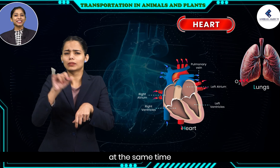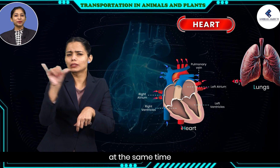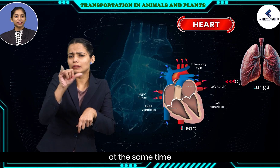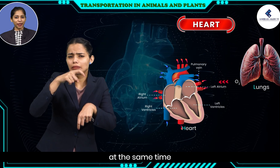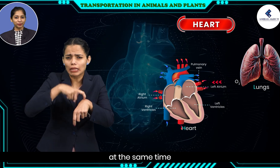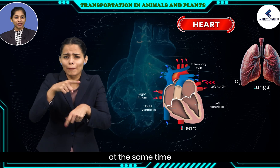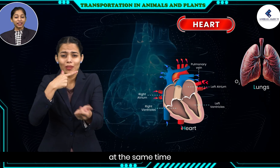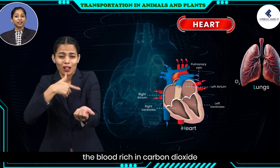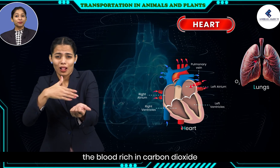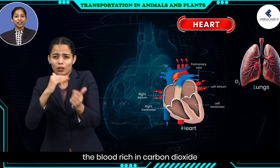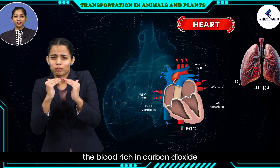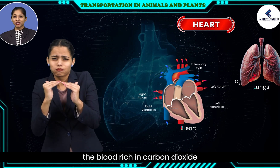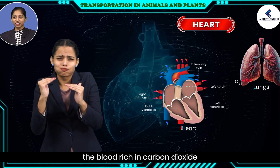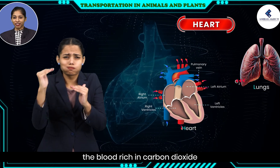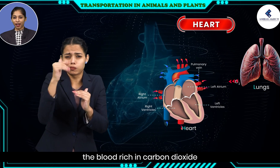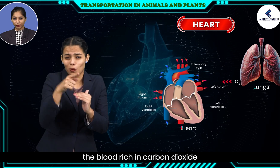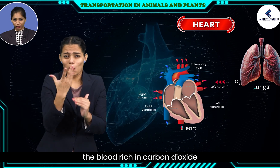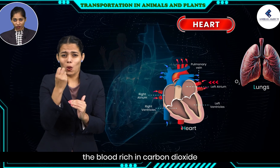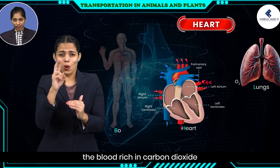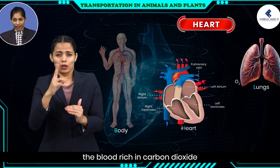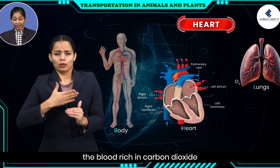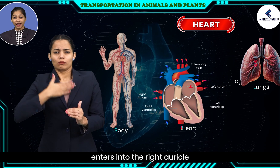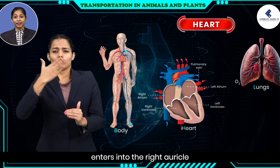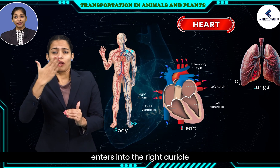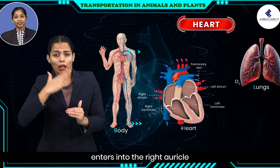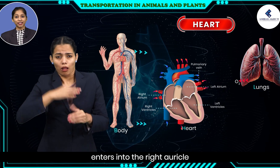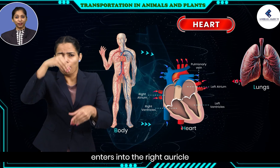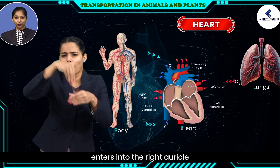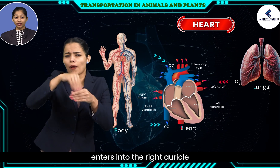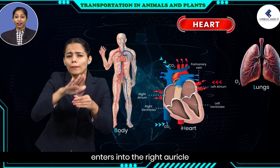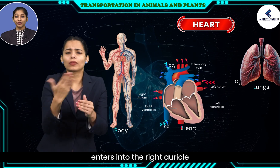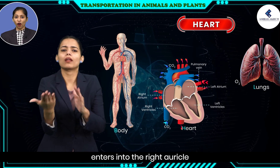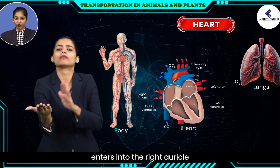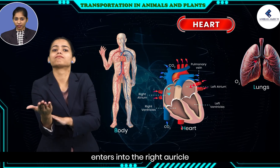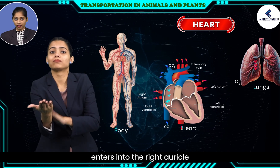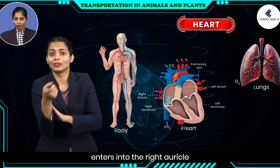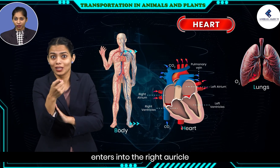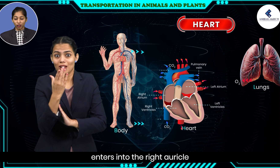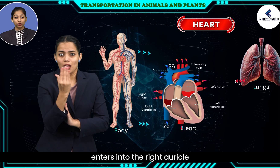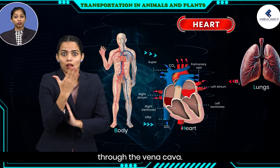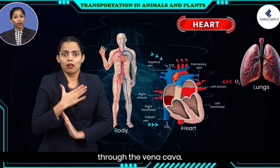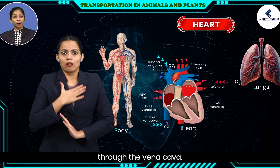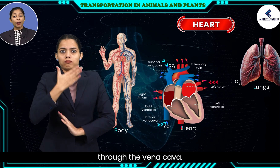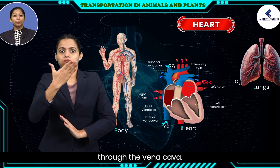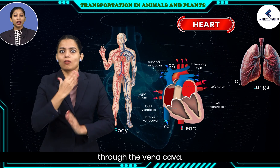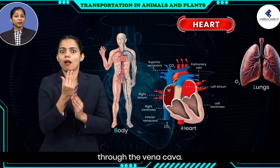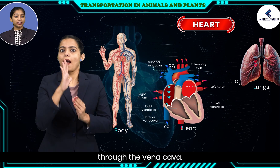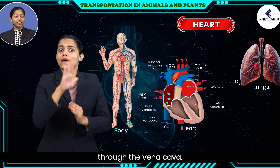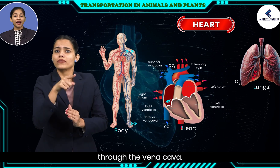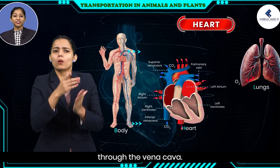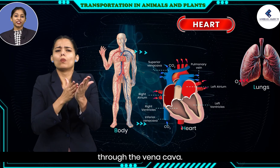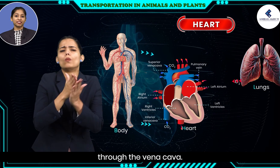at the same time, the blood rich in carbon dioxide enters into the right auricle through the vena